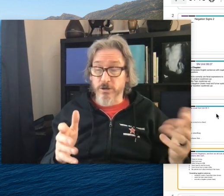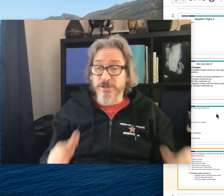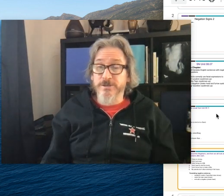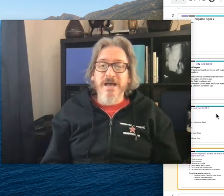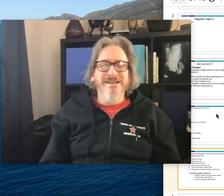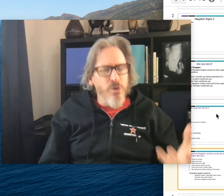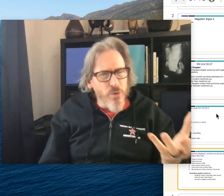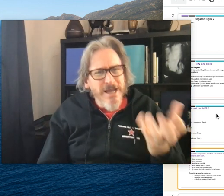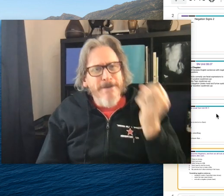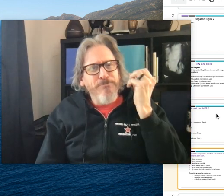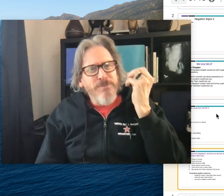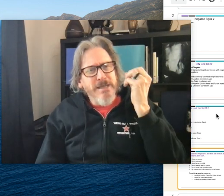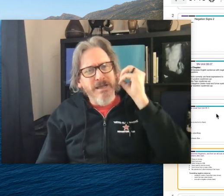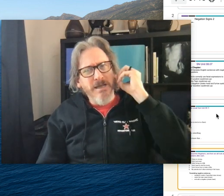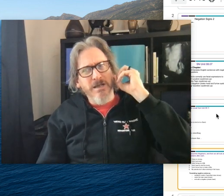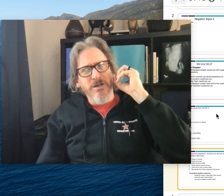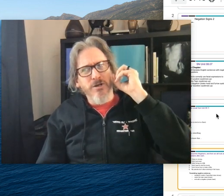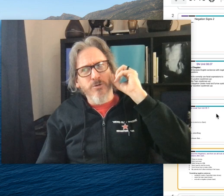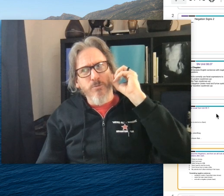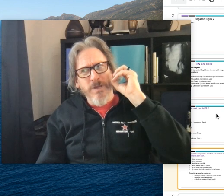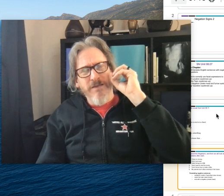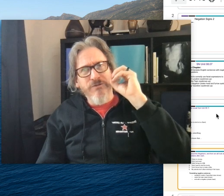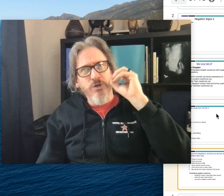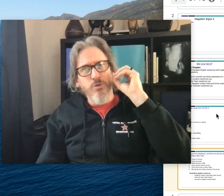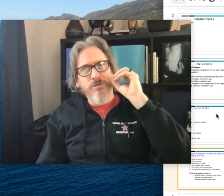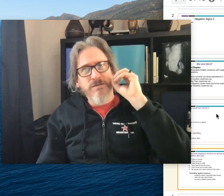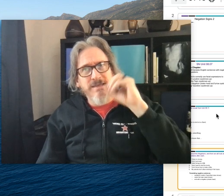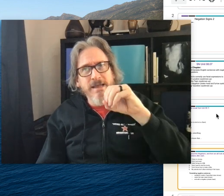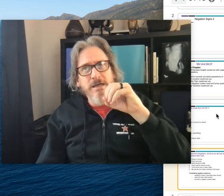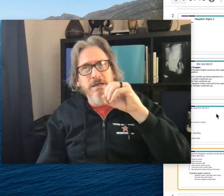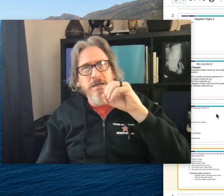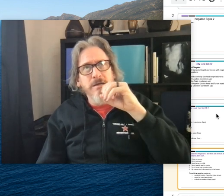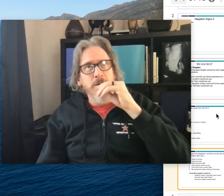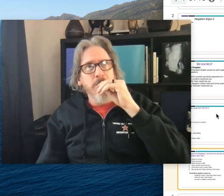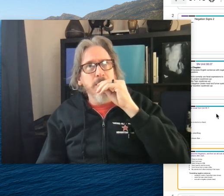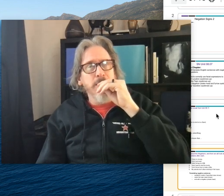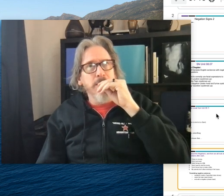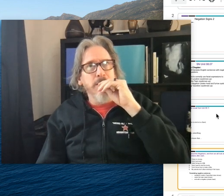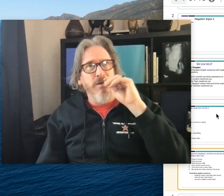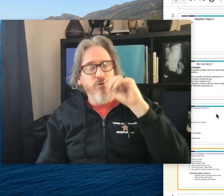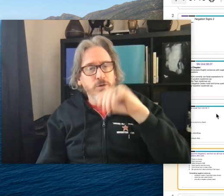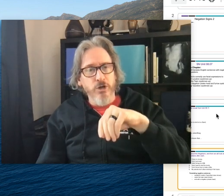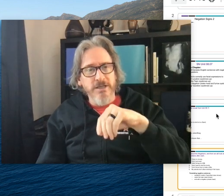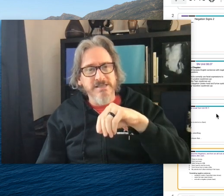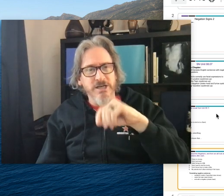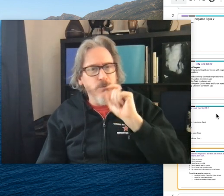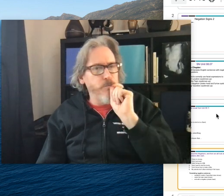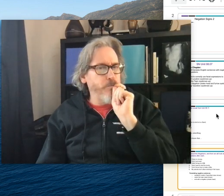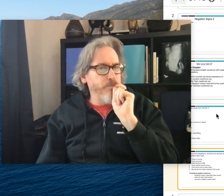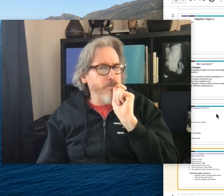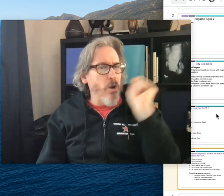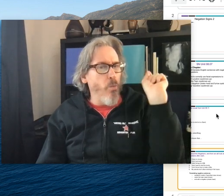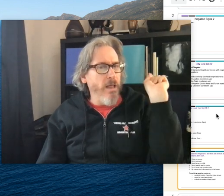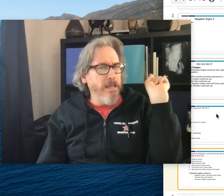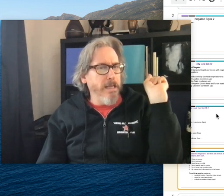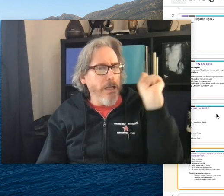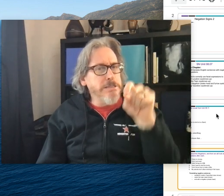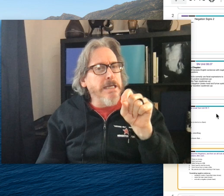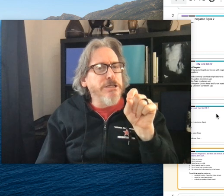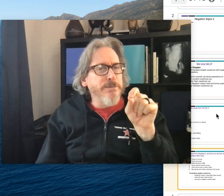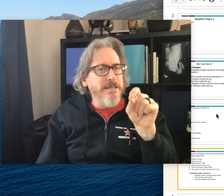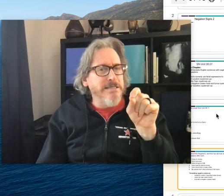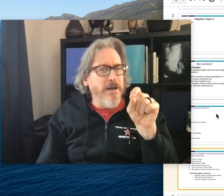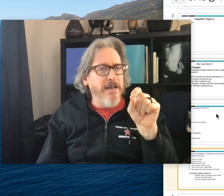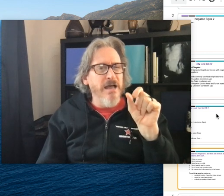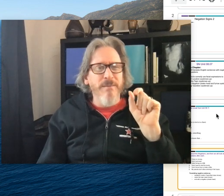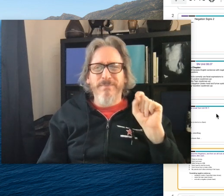one works. So if you can look at this and go, well, it looks